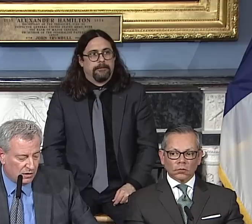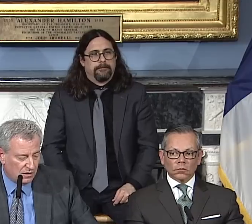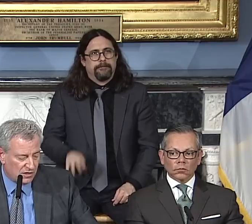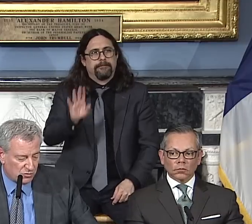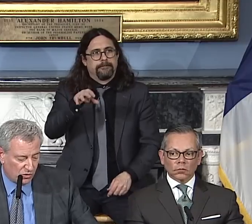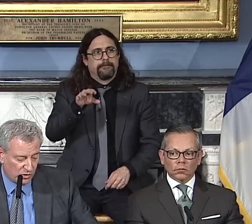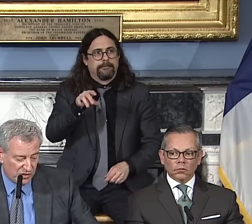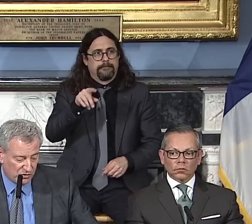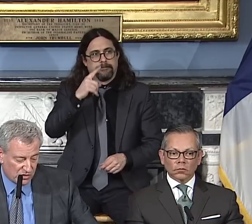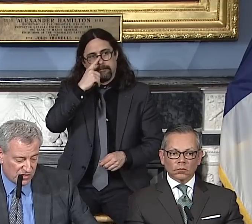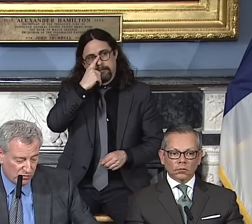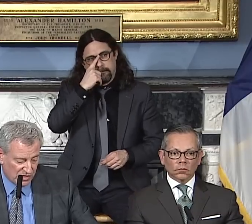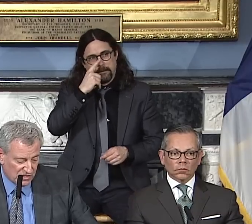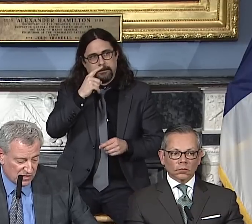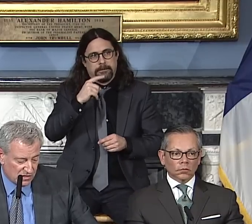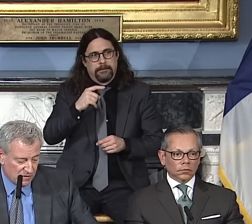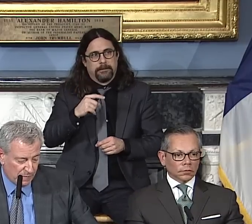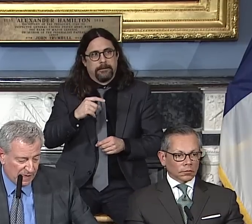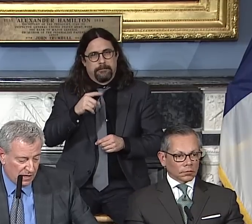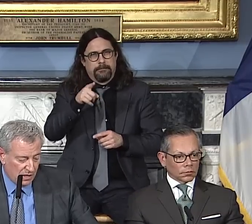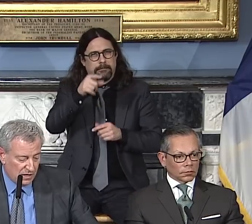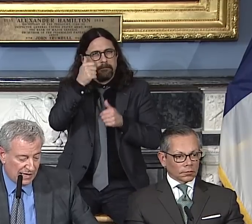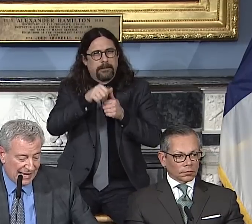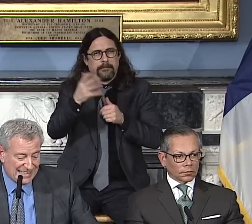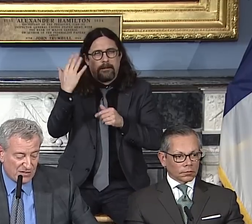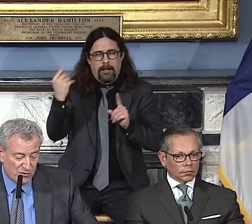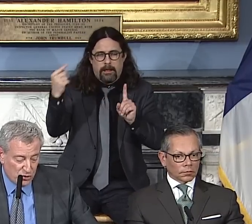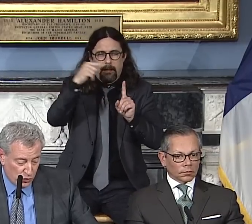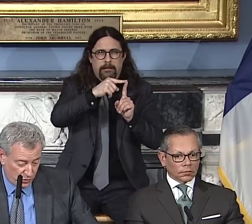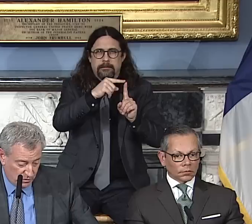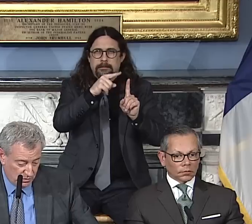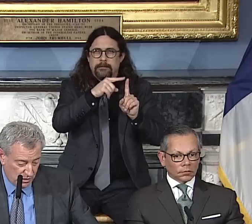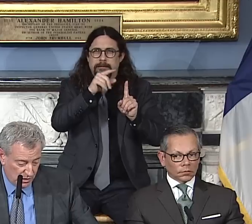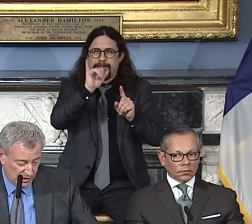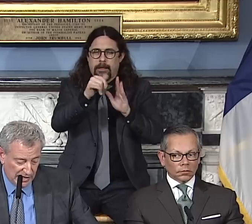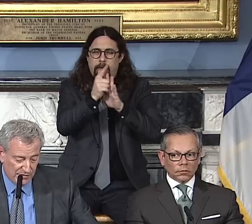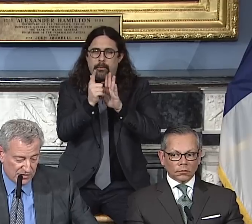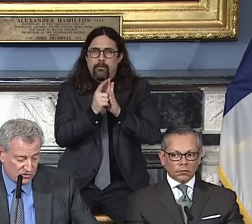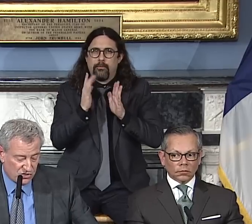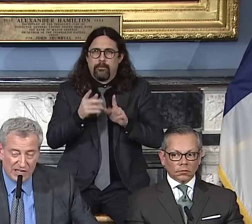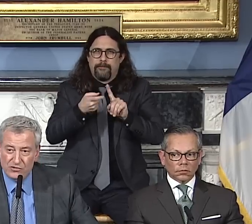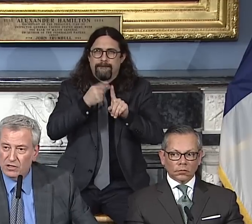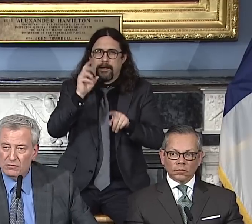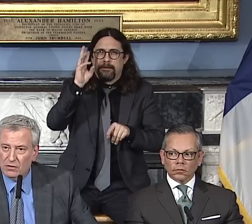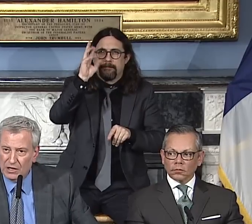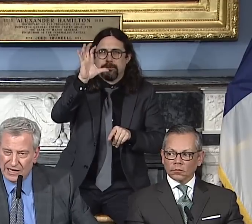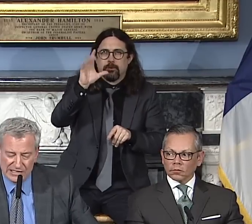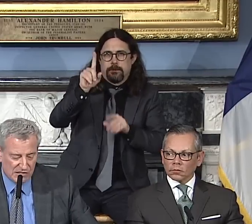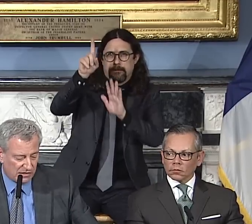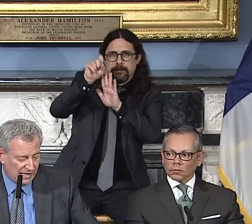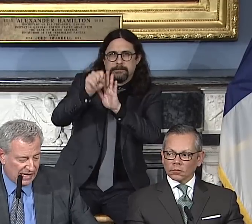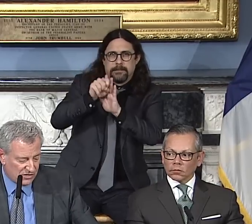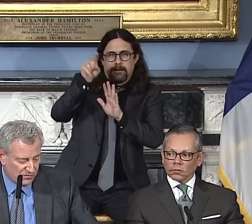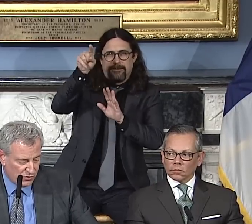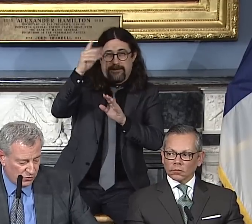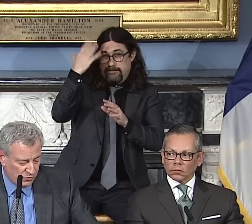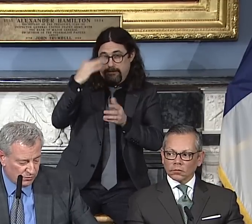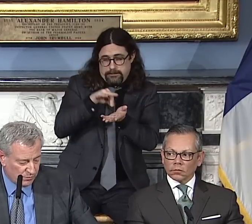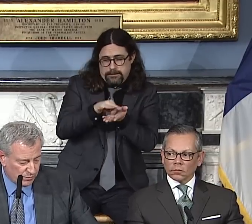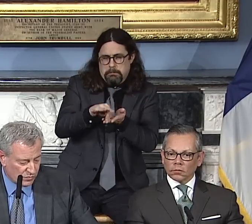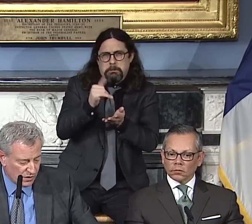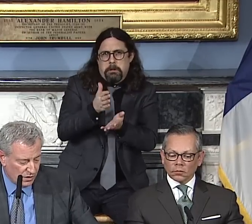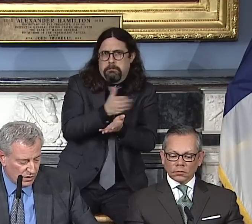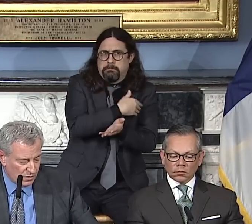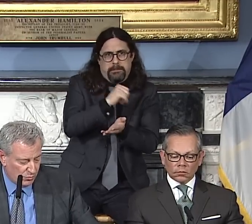on. This will only be New York City residents. Now, as of noon, and again, this is changing constantly. As of